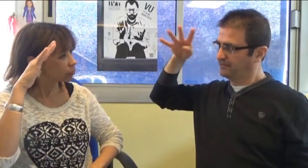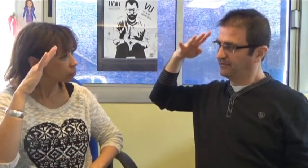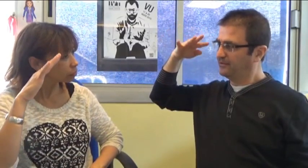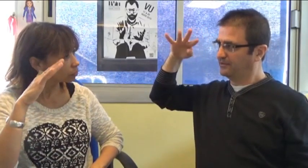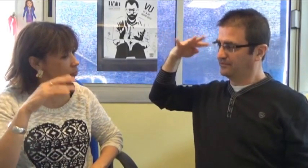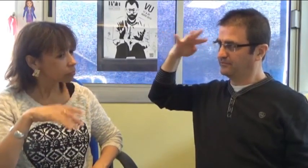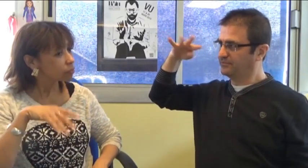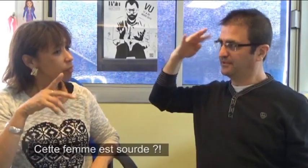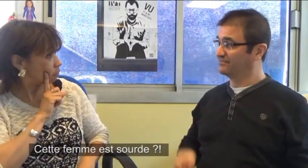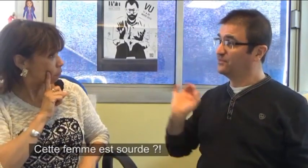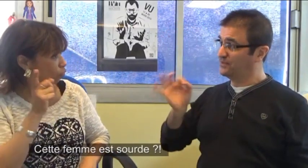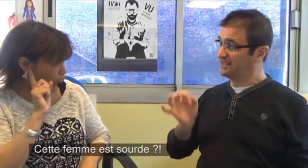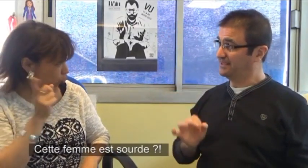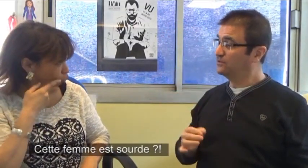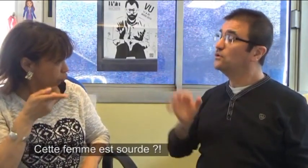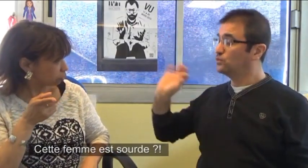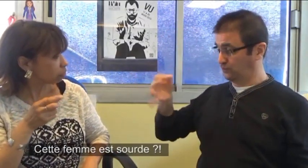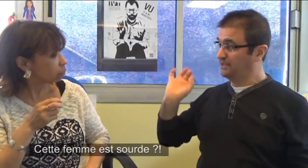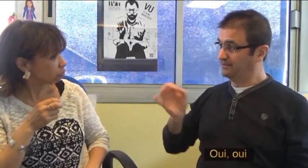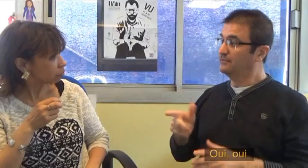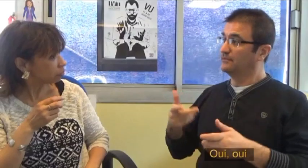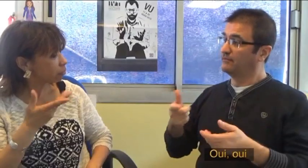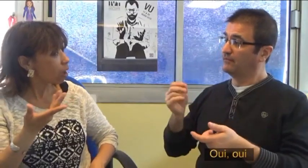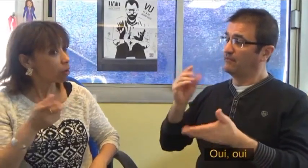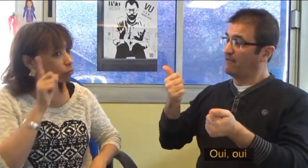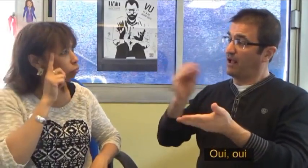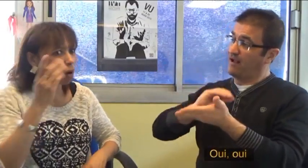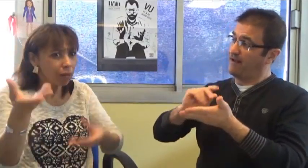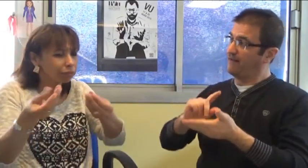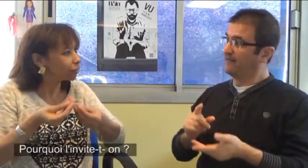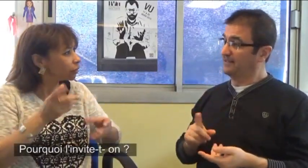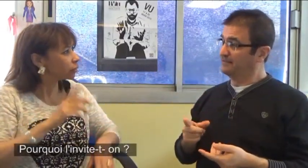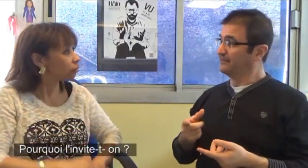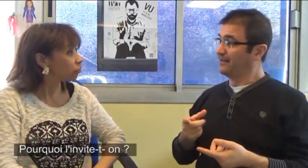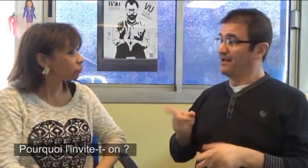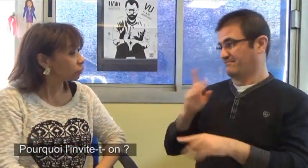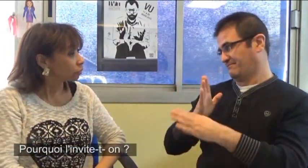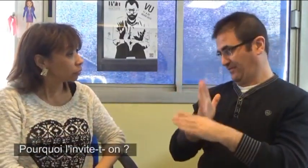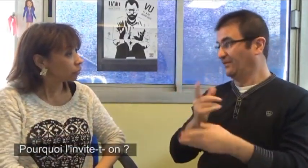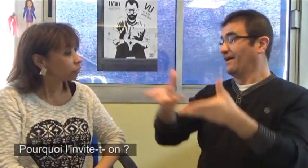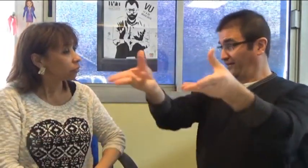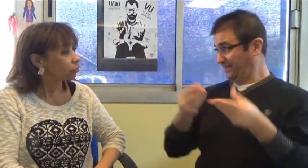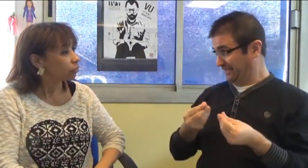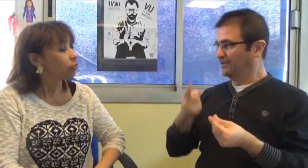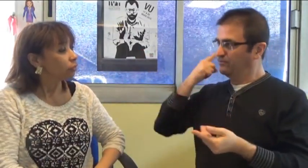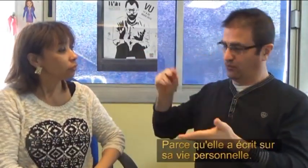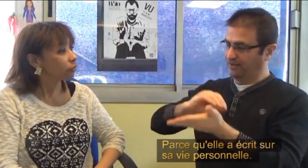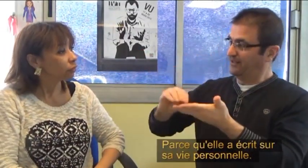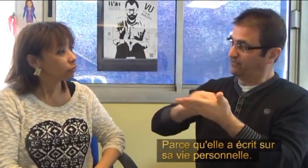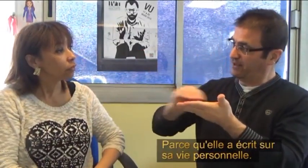slow down, take your time, it'll be alright. If you decided